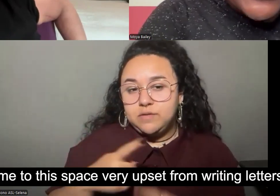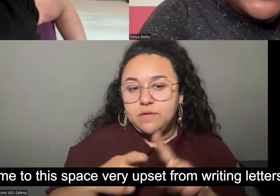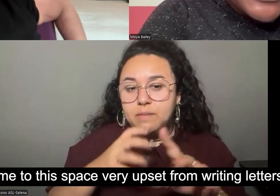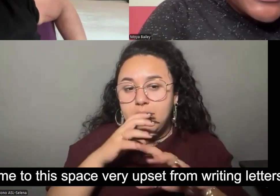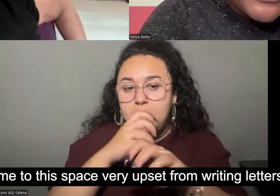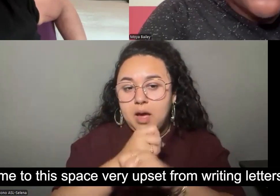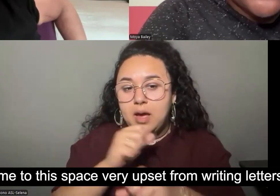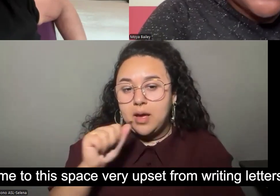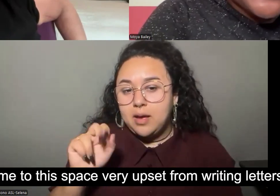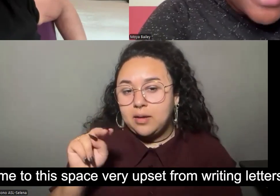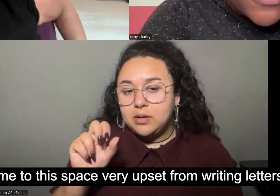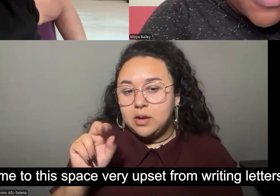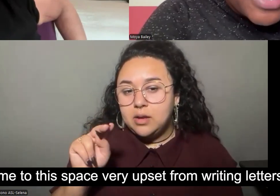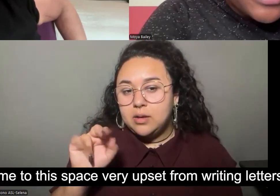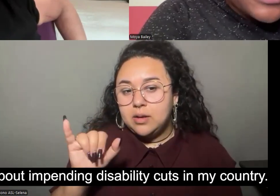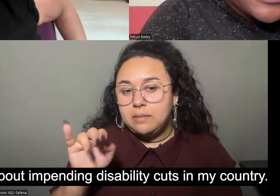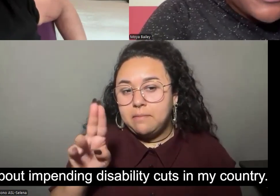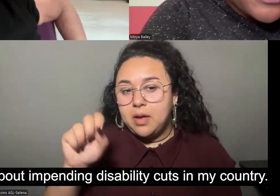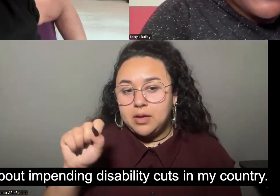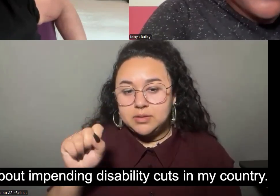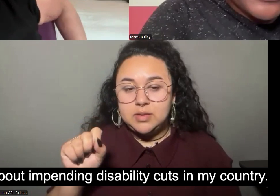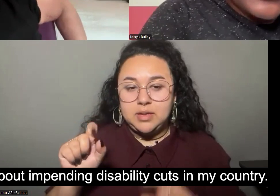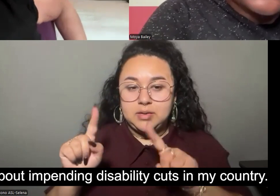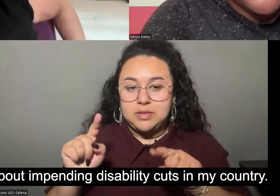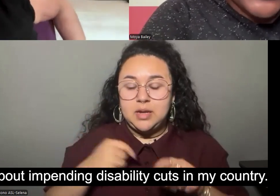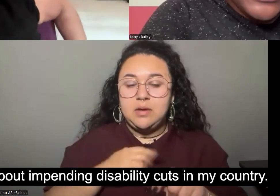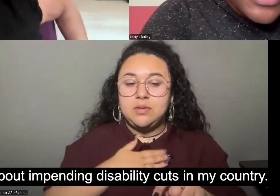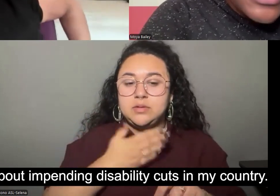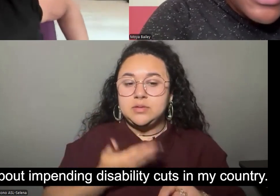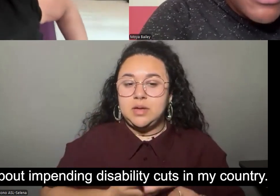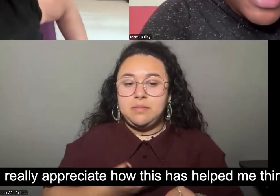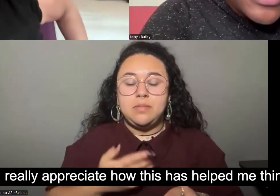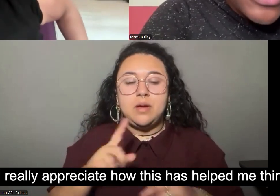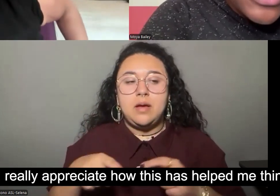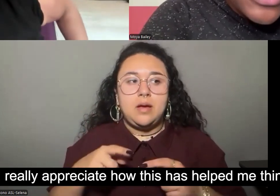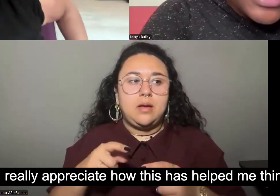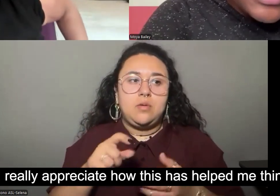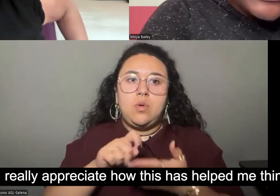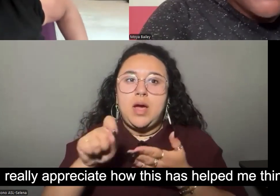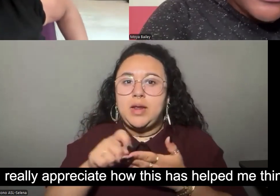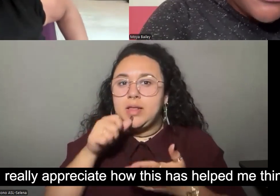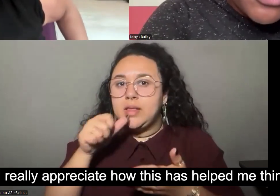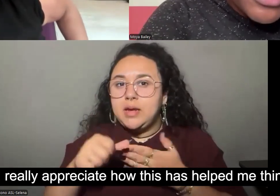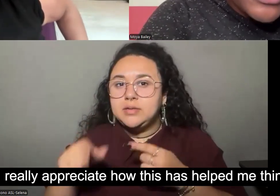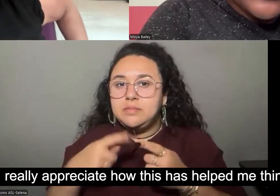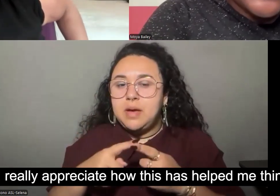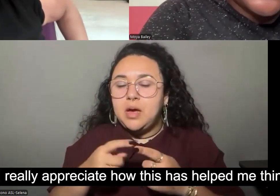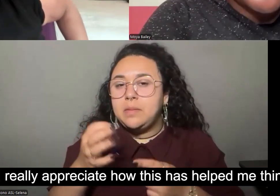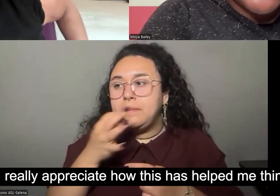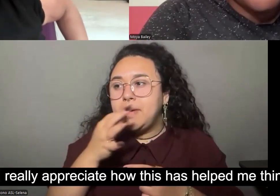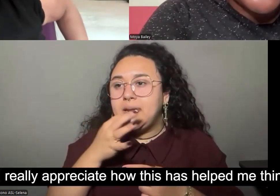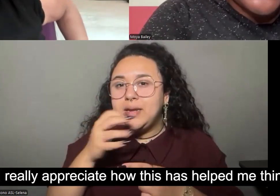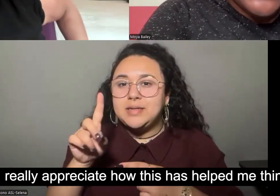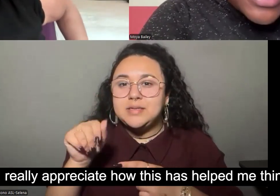I came into this space very upset from writing letters about impending disability cuts in my country, and I really appreciate how this